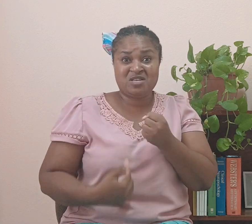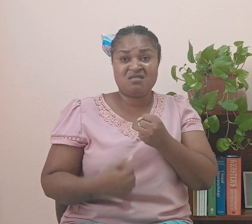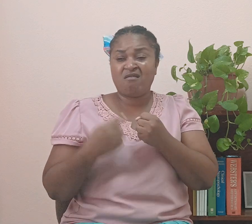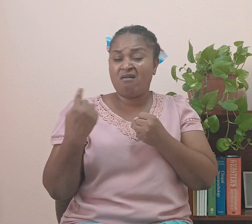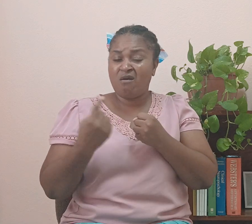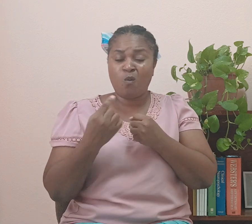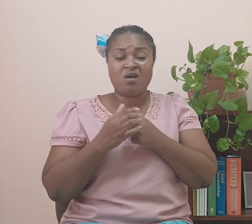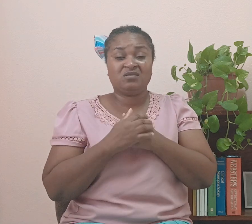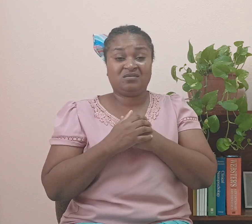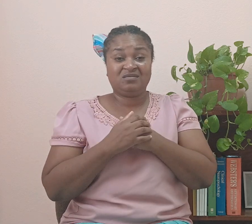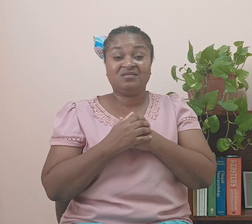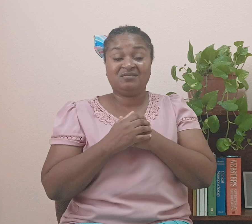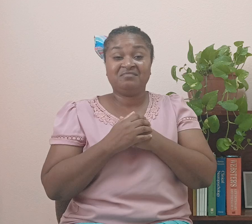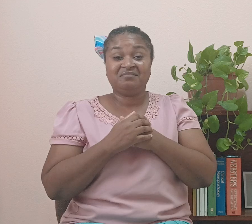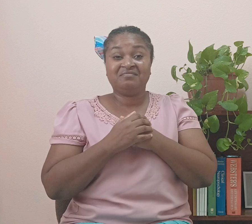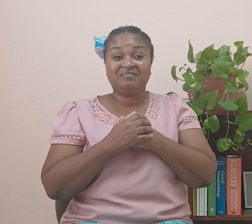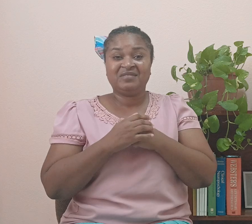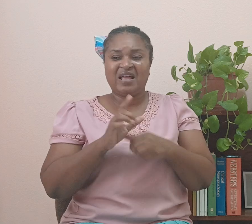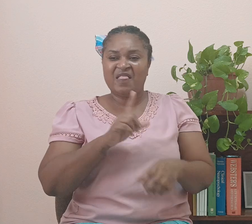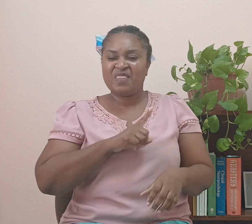The Lord is my anchor.